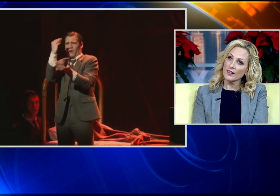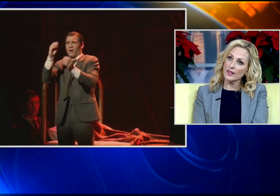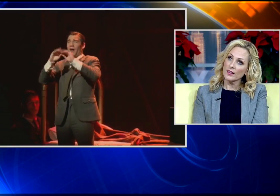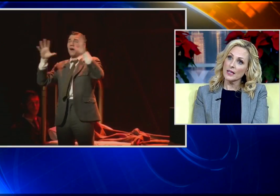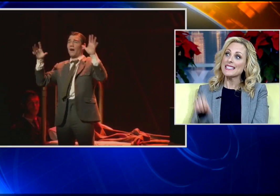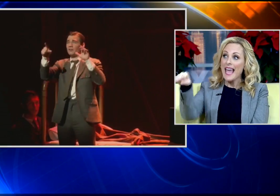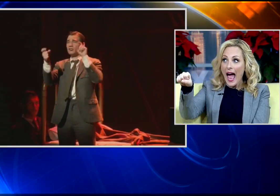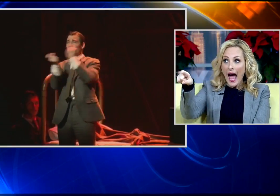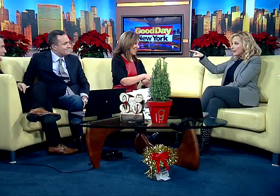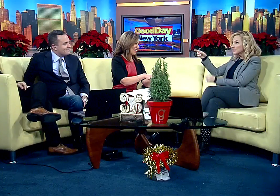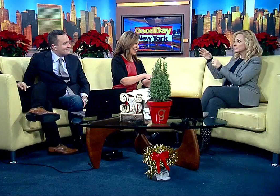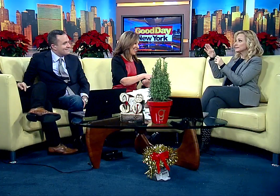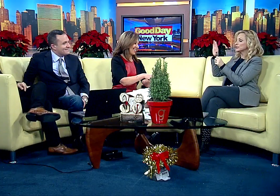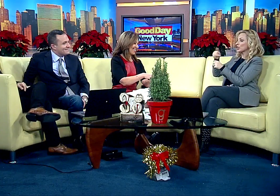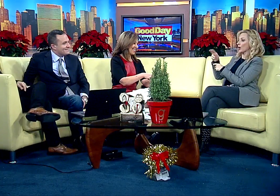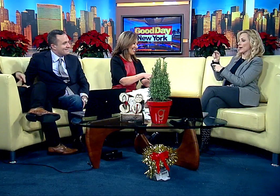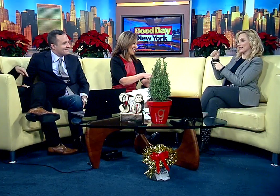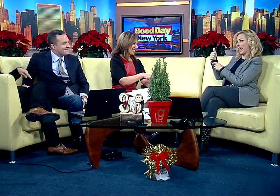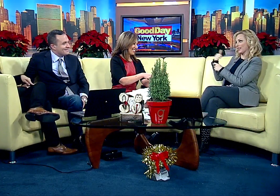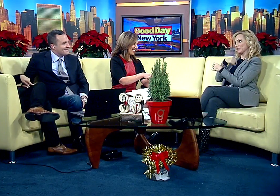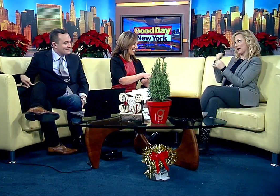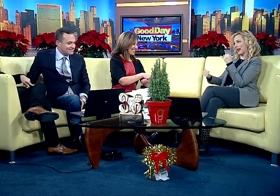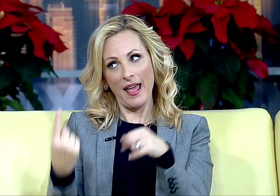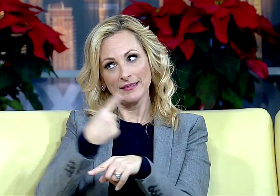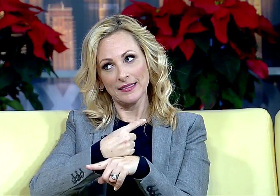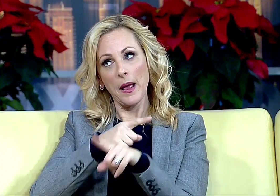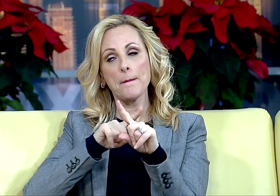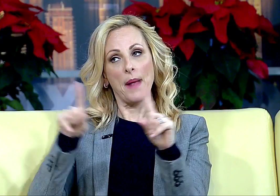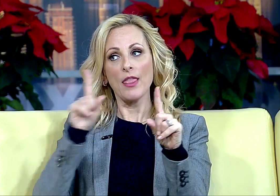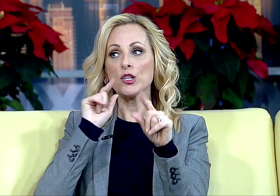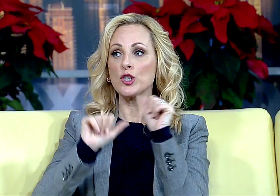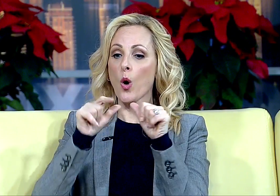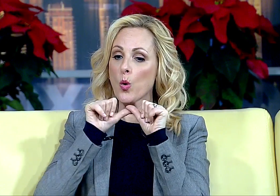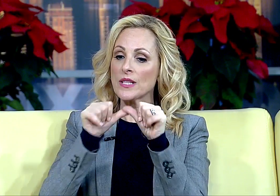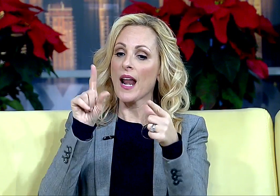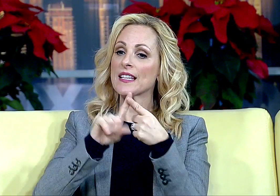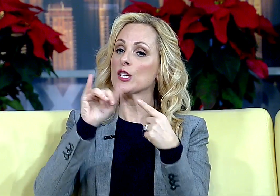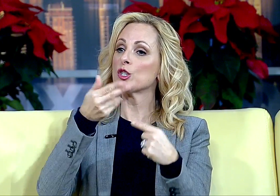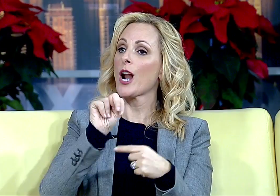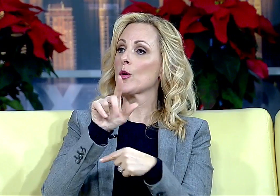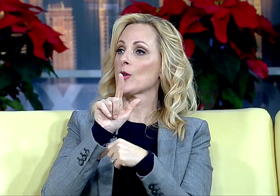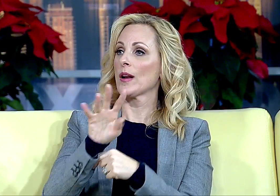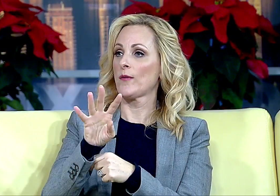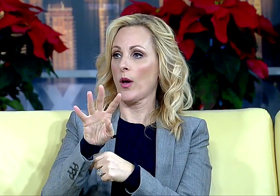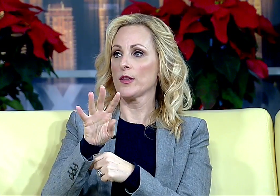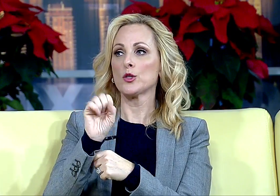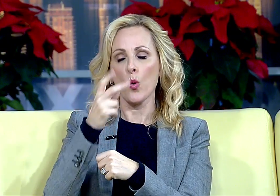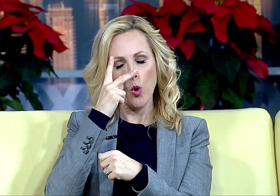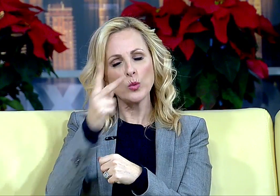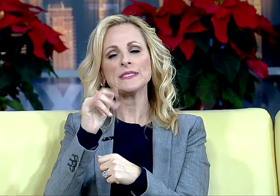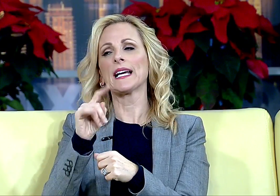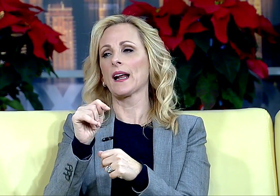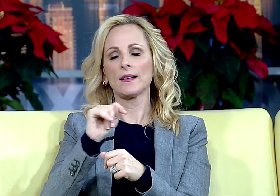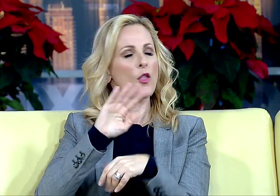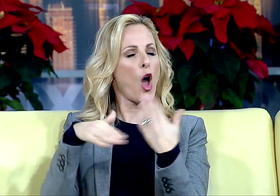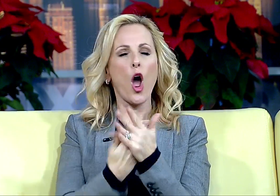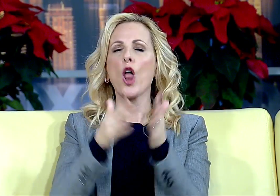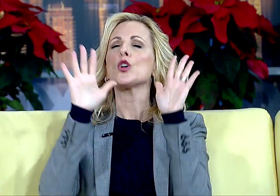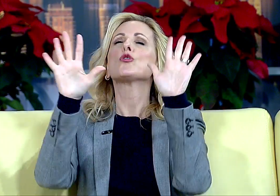for sure. Absolutely. I'm here until January the 10th. That's my last day in the show. The show goes on until January the 24th. So come and see it. It's really great.